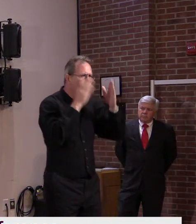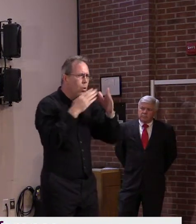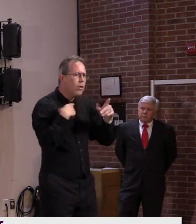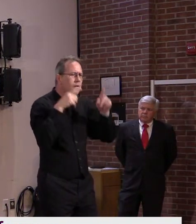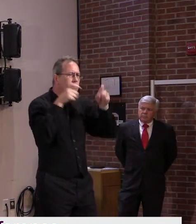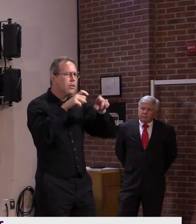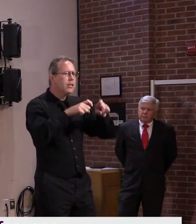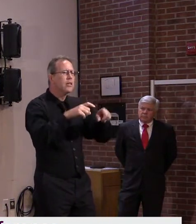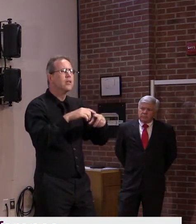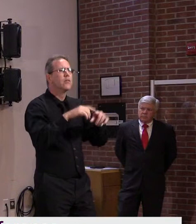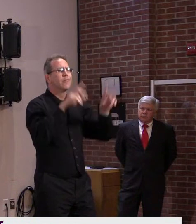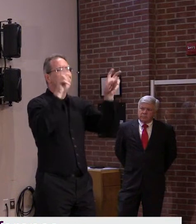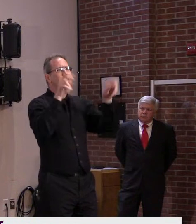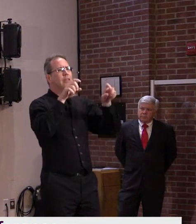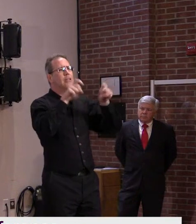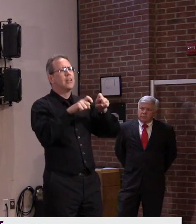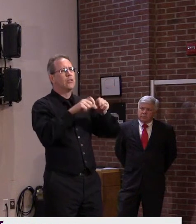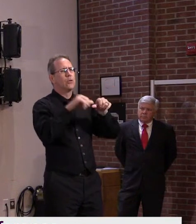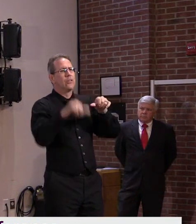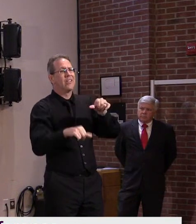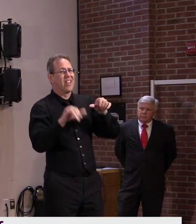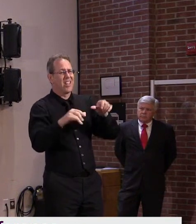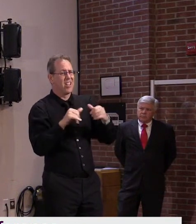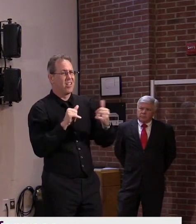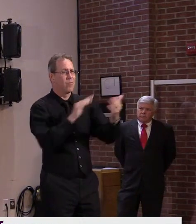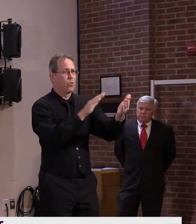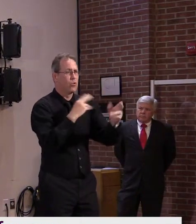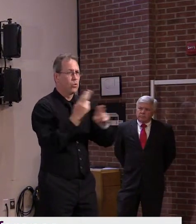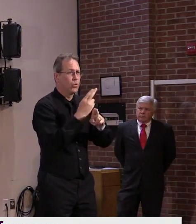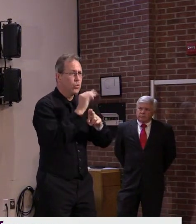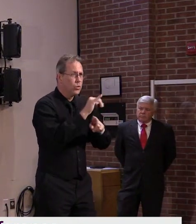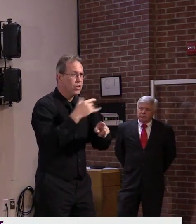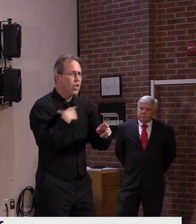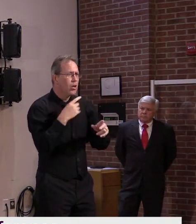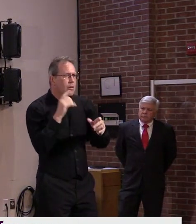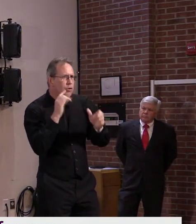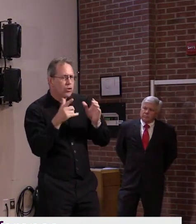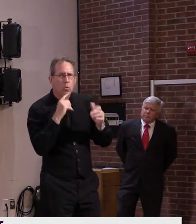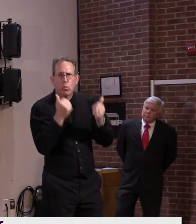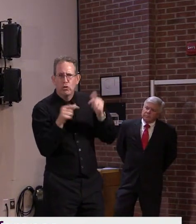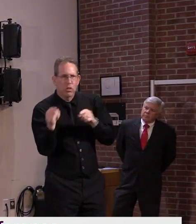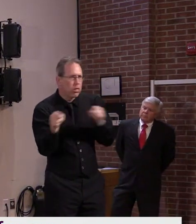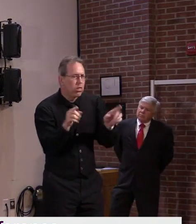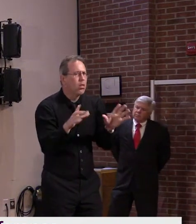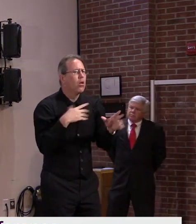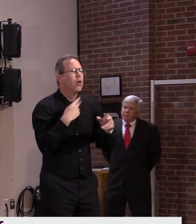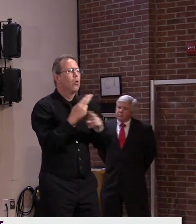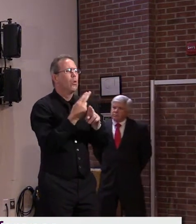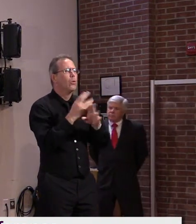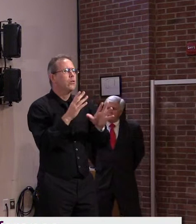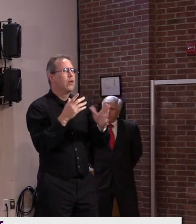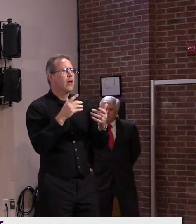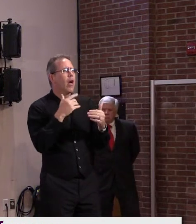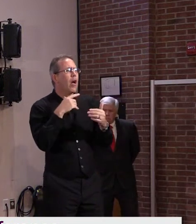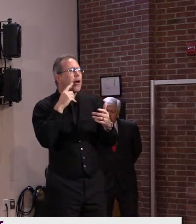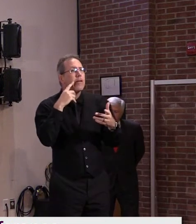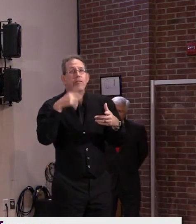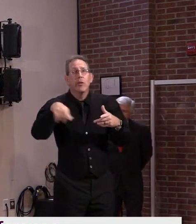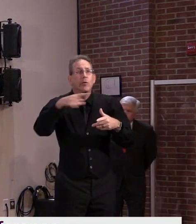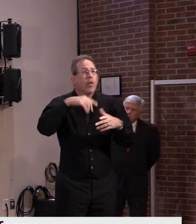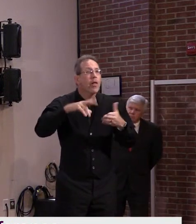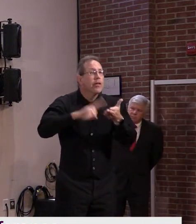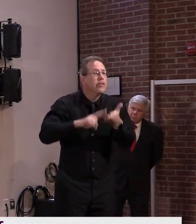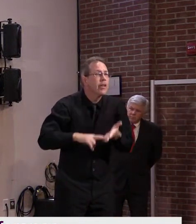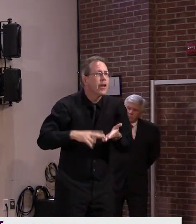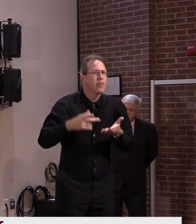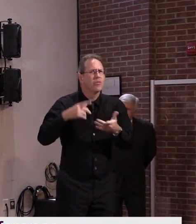to implement all these systems at the same time. So we were signaling to folks that had not yet signed up for surveillance testing that we wanted to